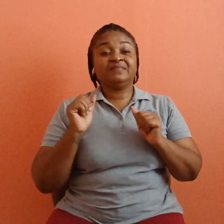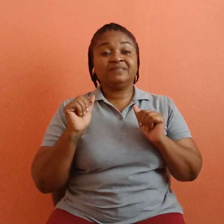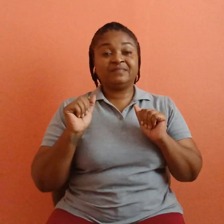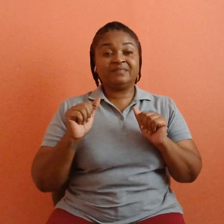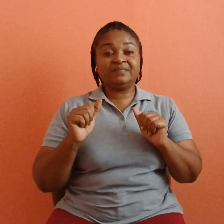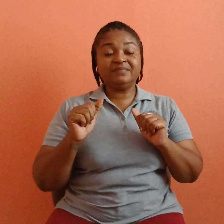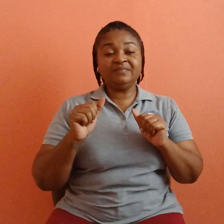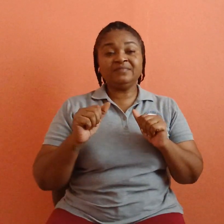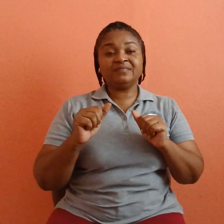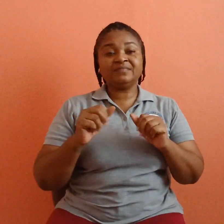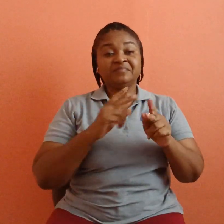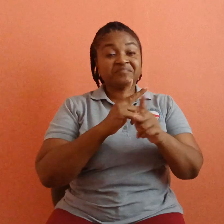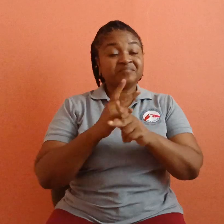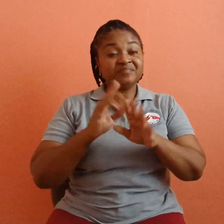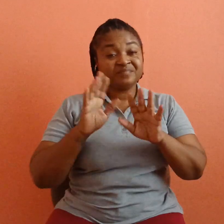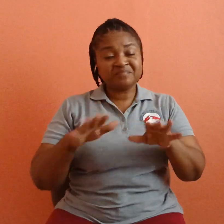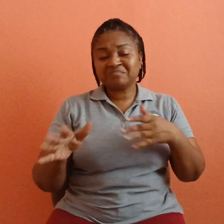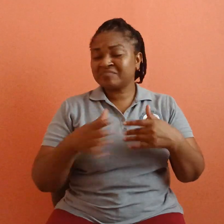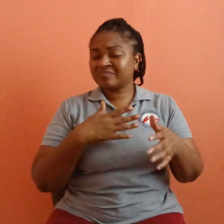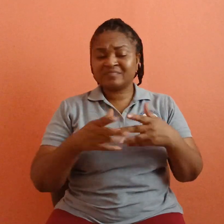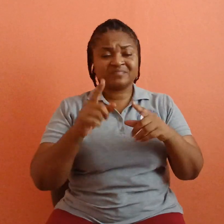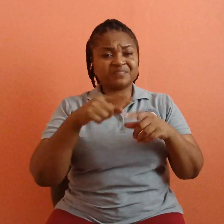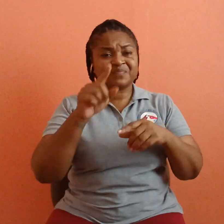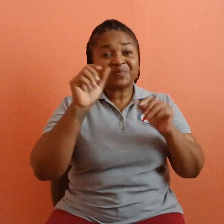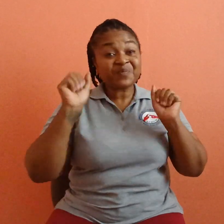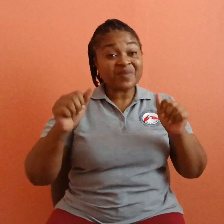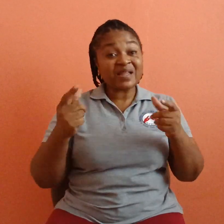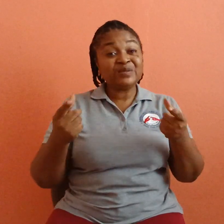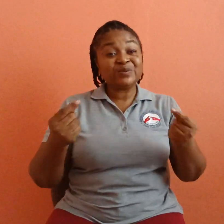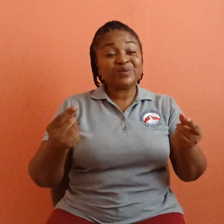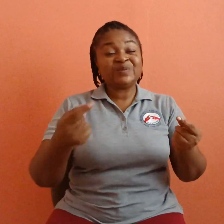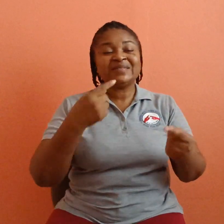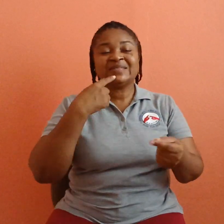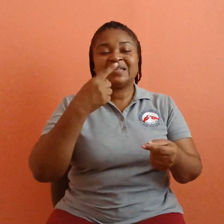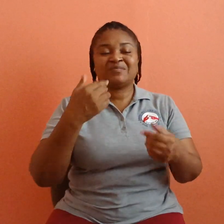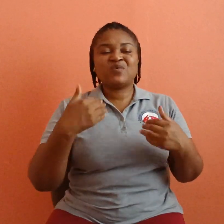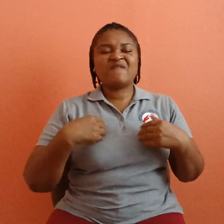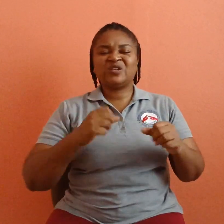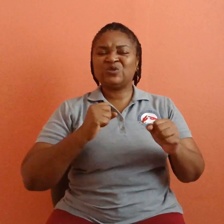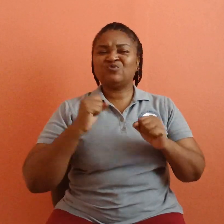children. Whatever it is you can do, tell them you have a strong ability to do it.